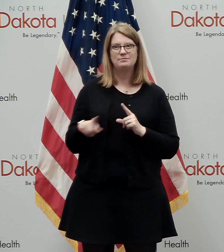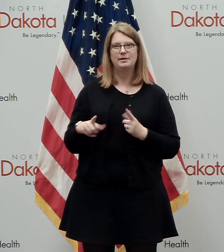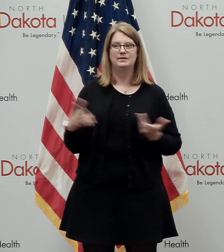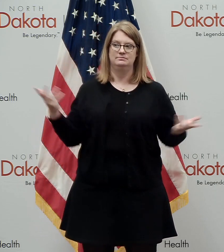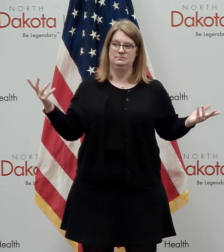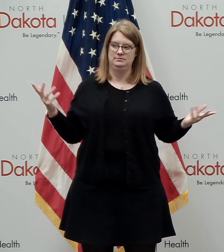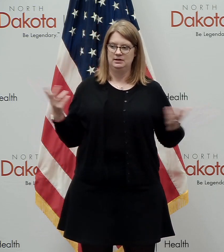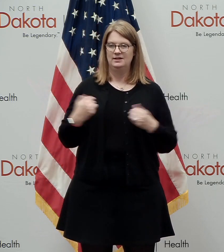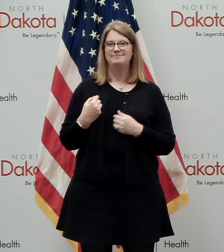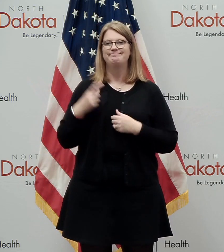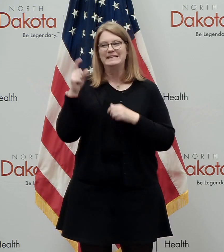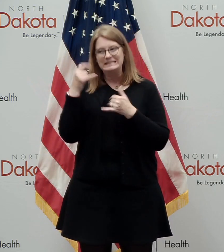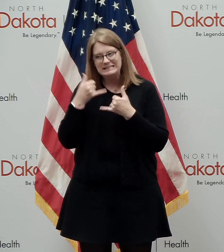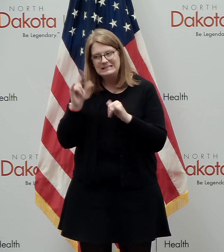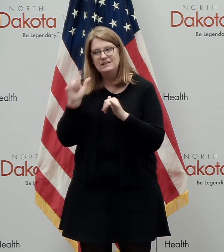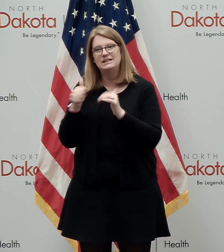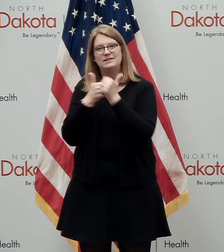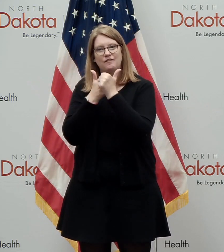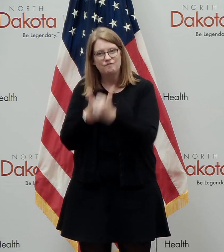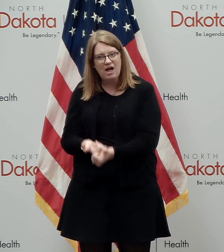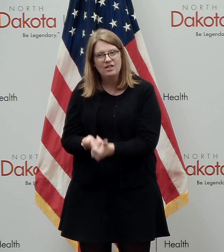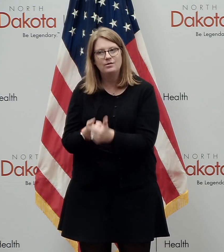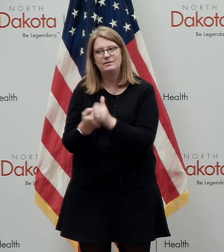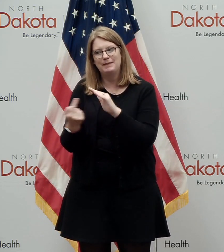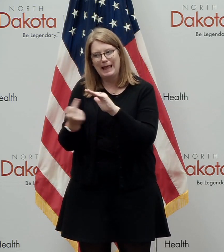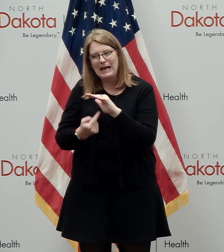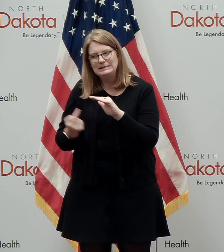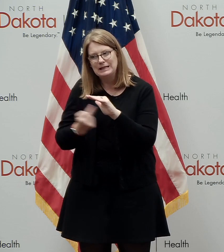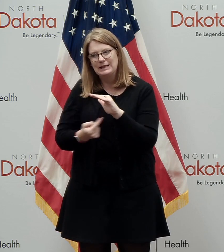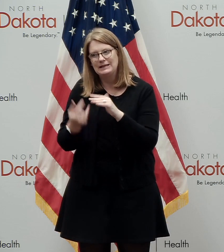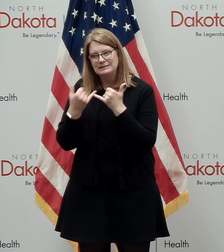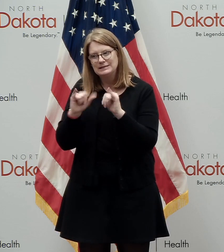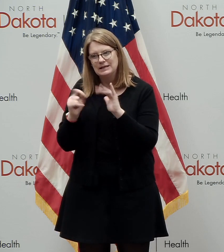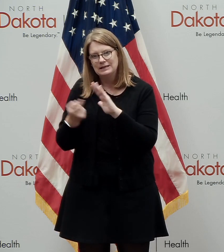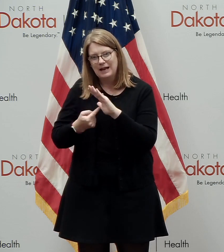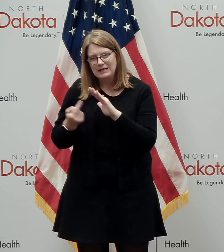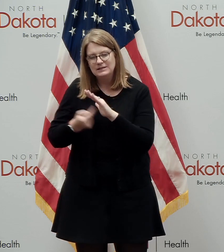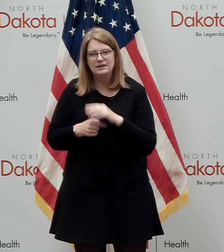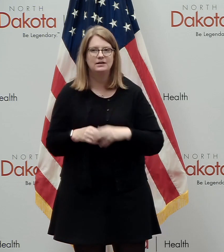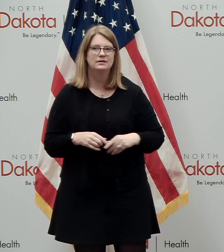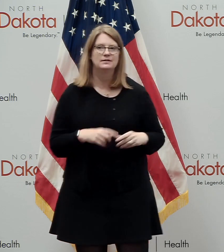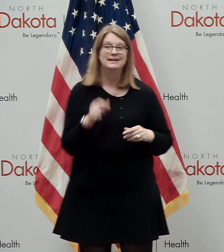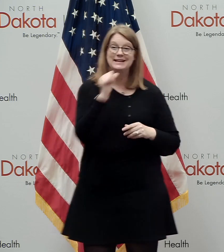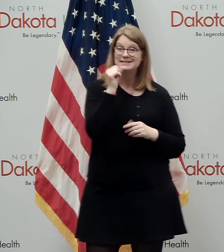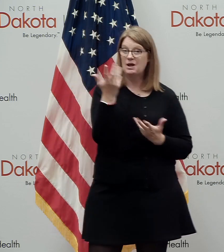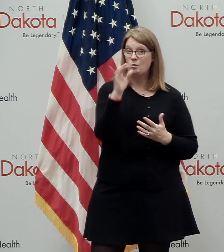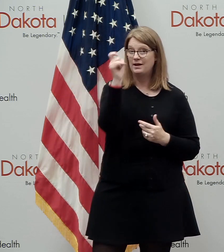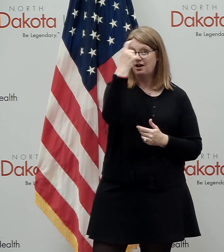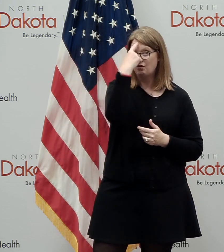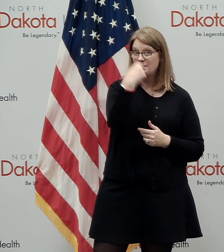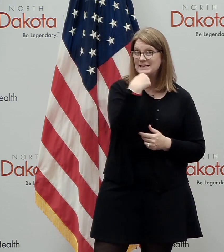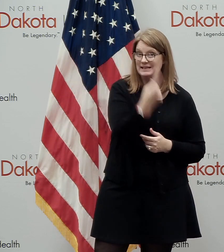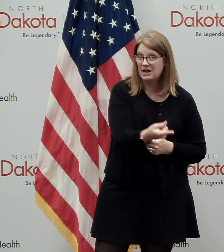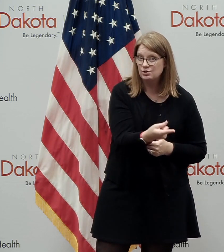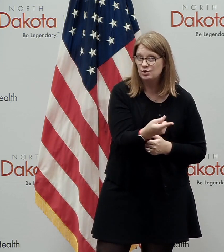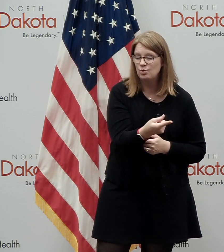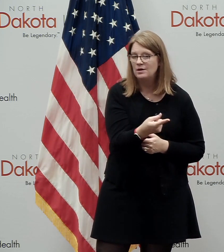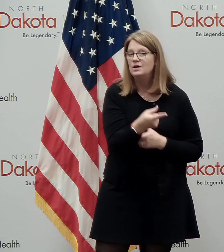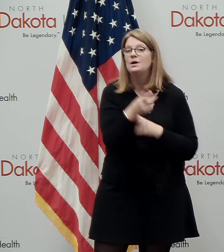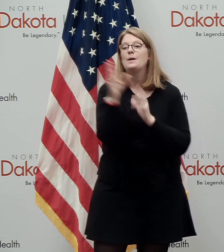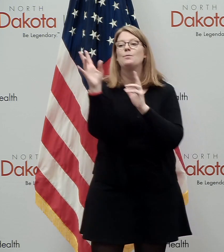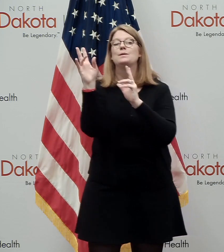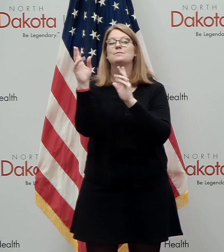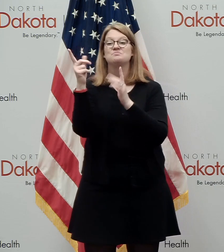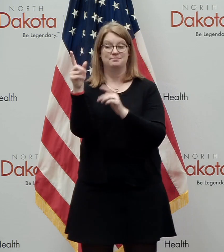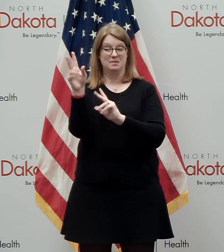feel great is a really hard problem. I'll bring you back to a phrase. It's not what government says, it's what people do. And so